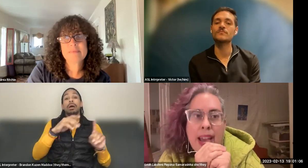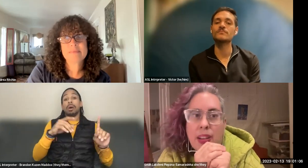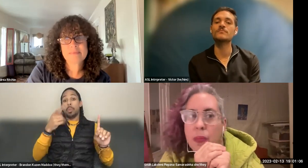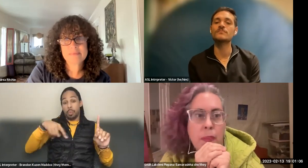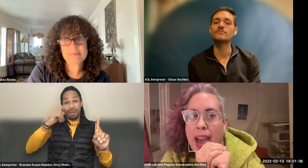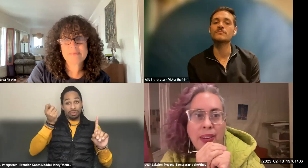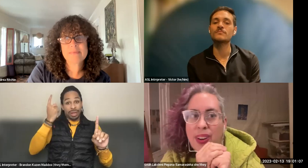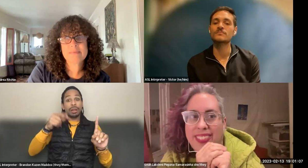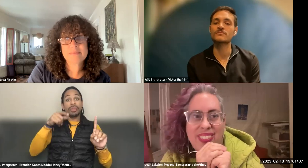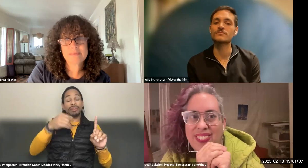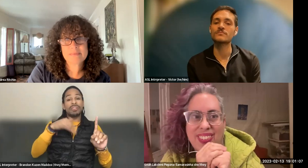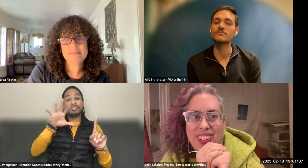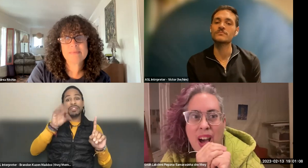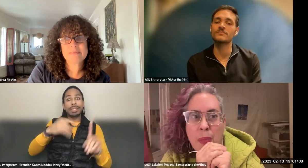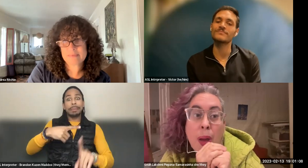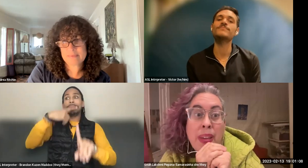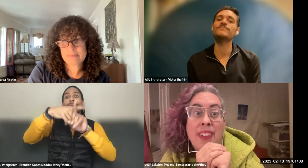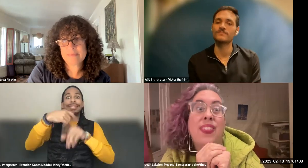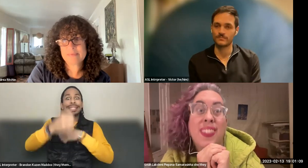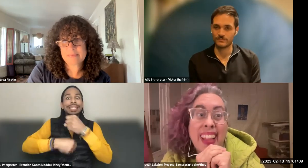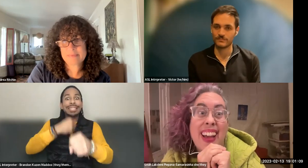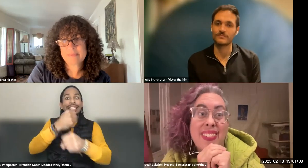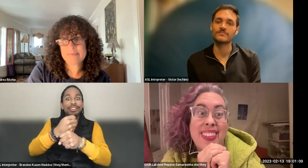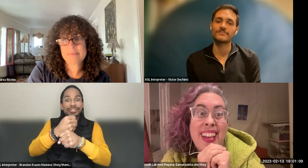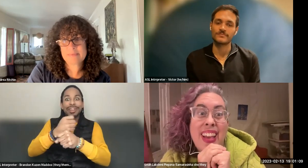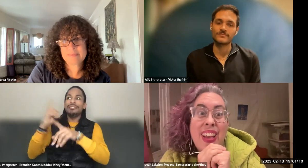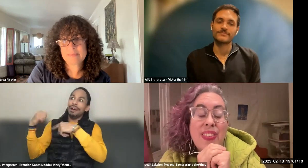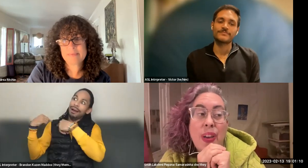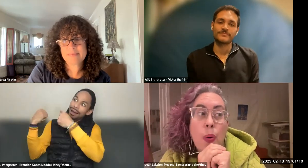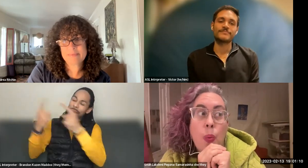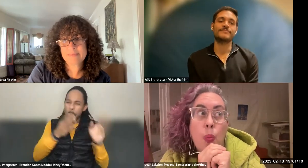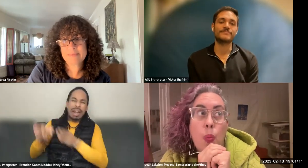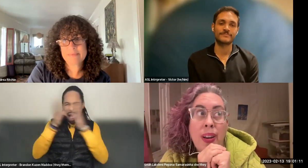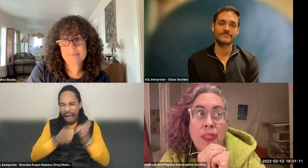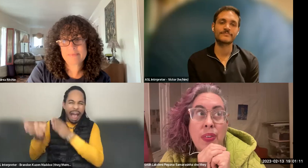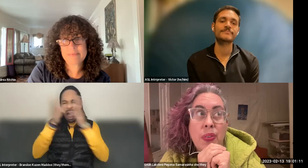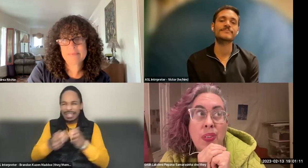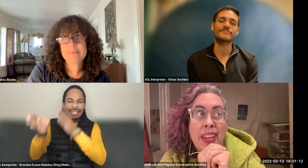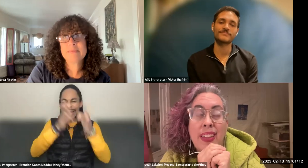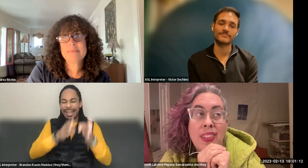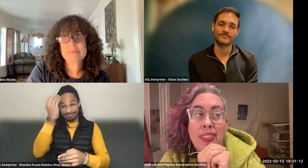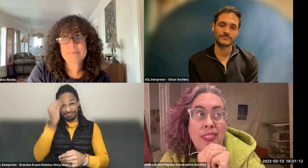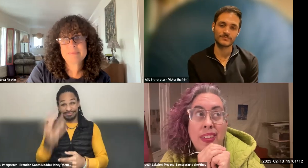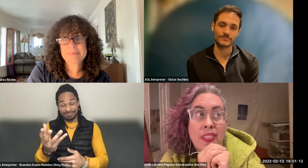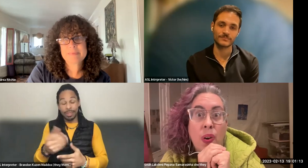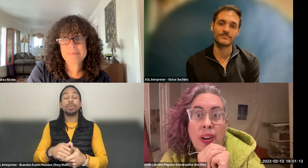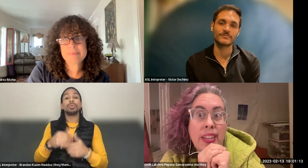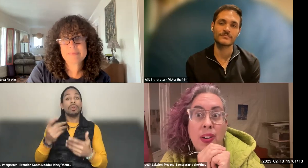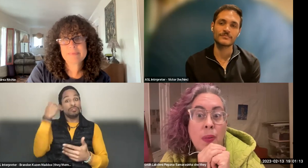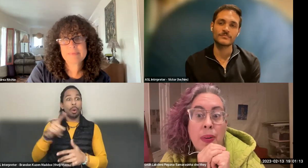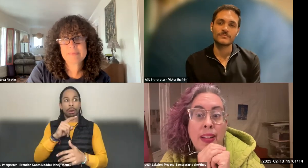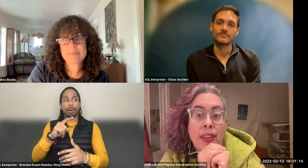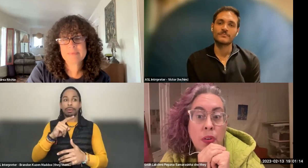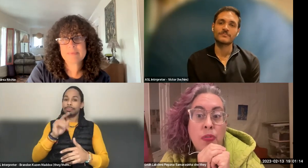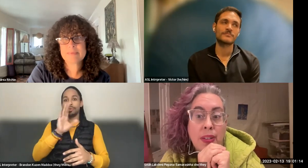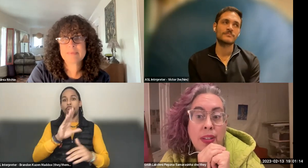organizing by mad and crazy people on behalf of our own lives. So what does the future look like? It looks like shit that's already